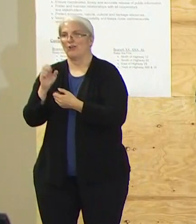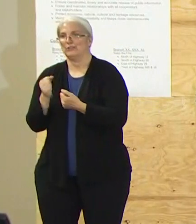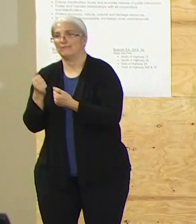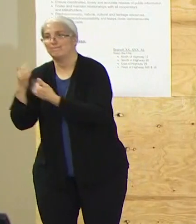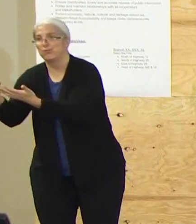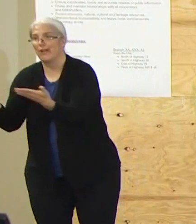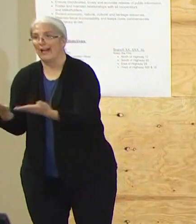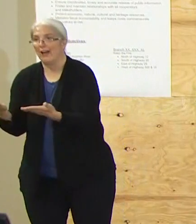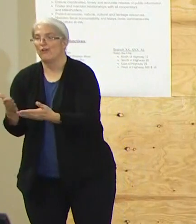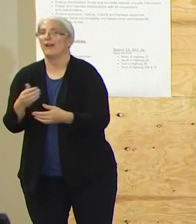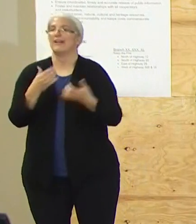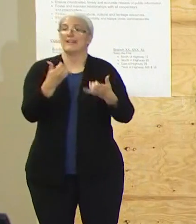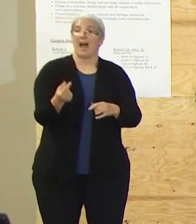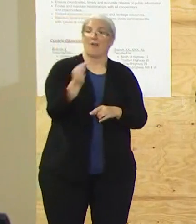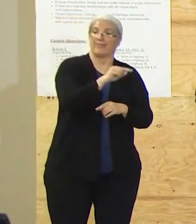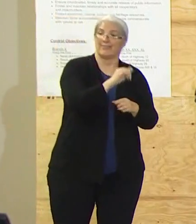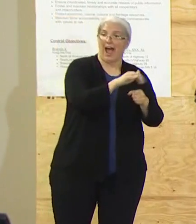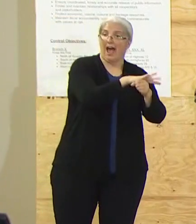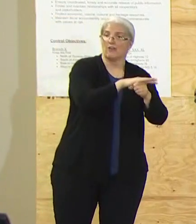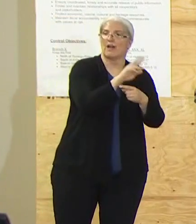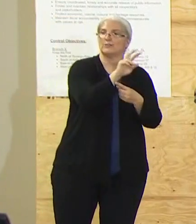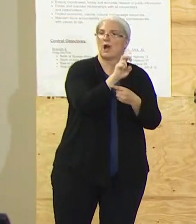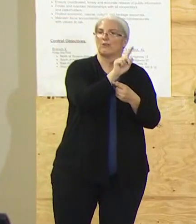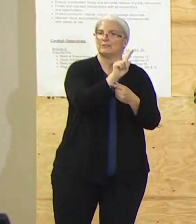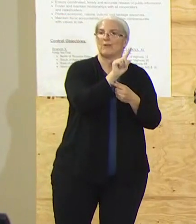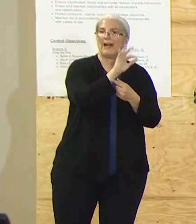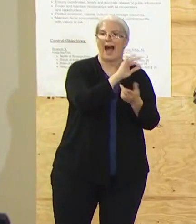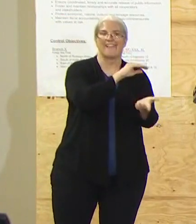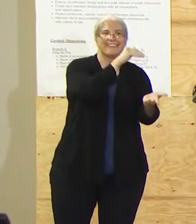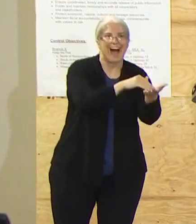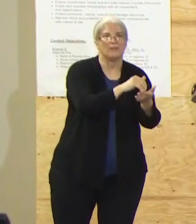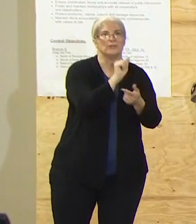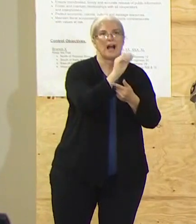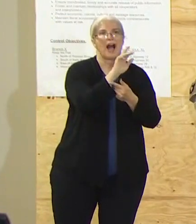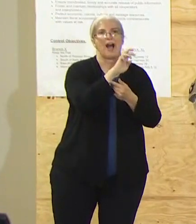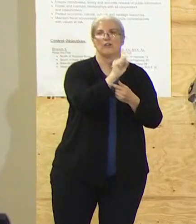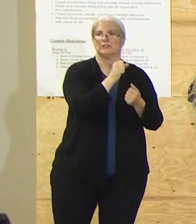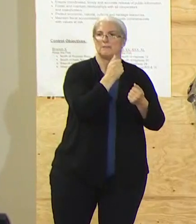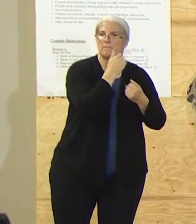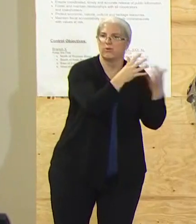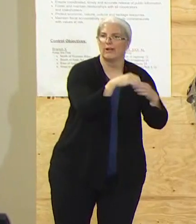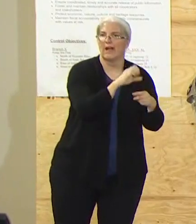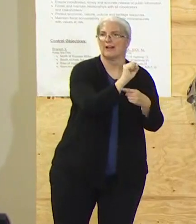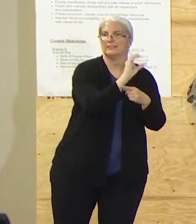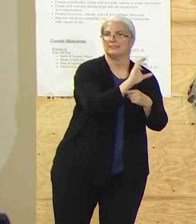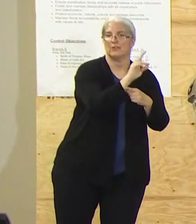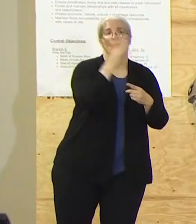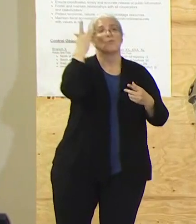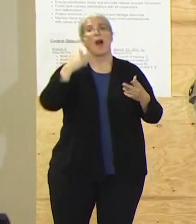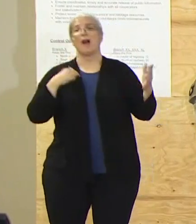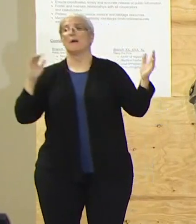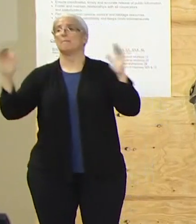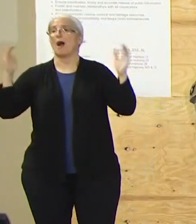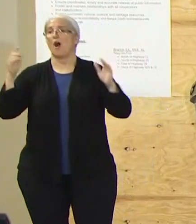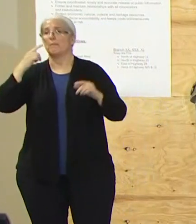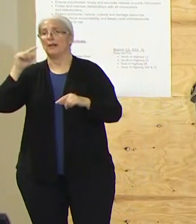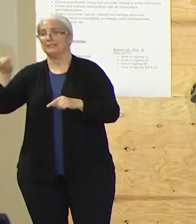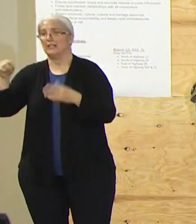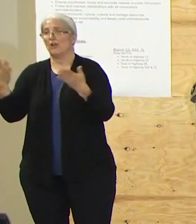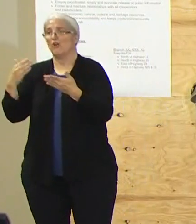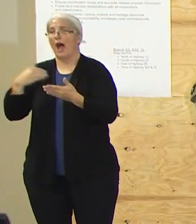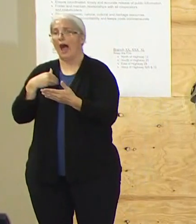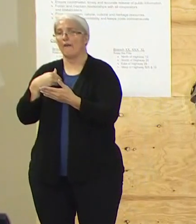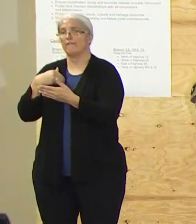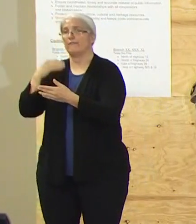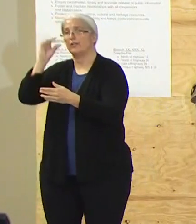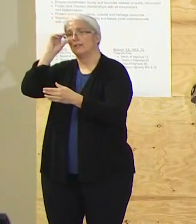229,000 acres. The reason I mark these two in points of contrast, 7% contained here, 10% contained down there, is